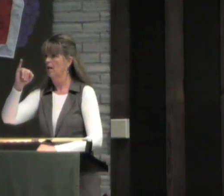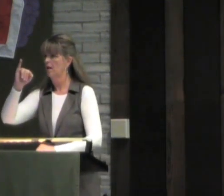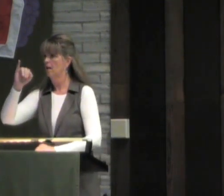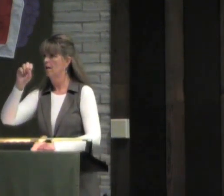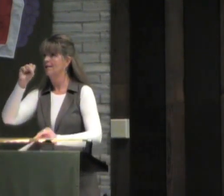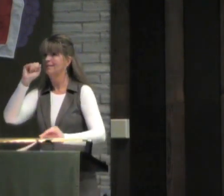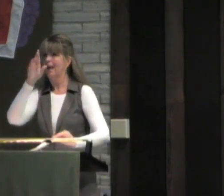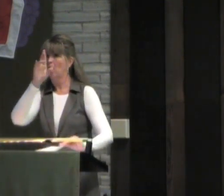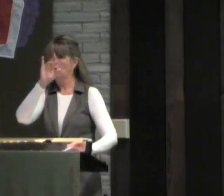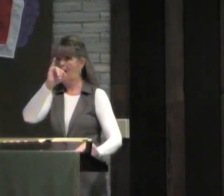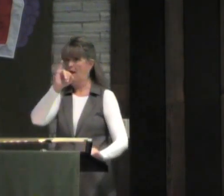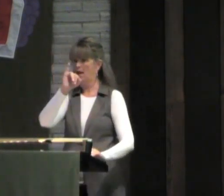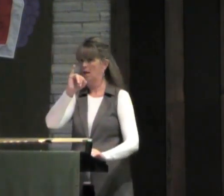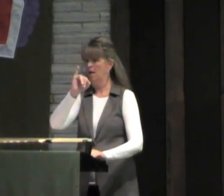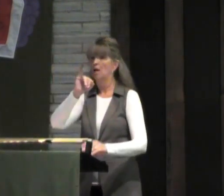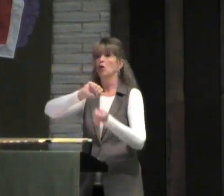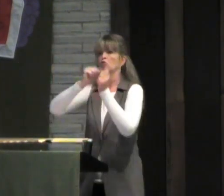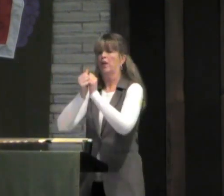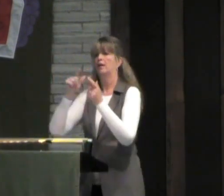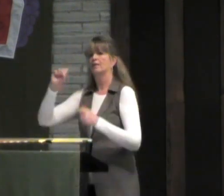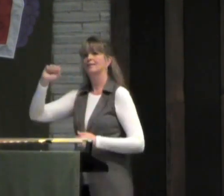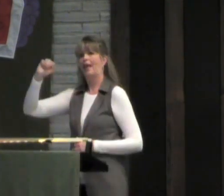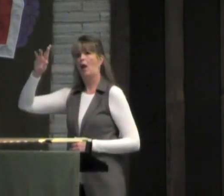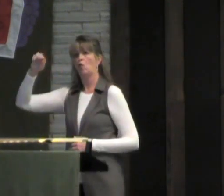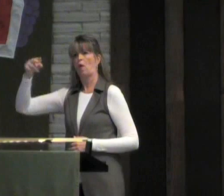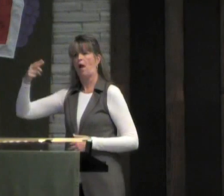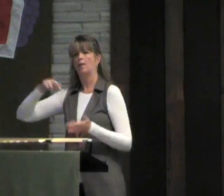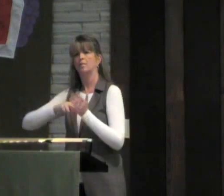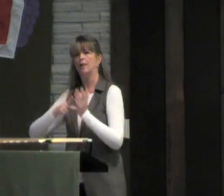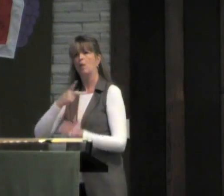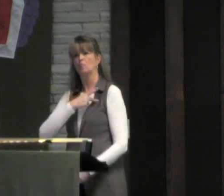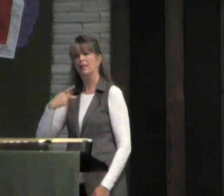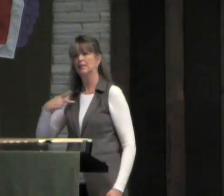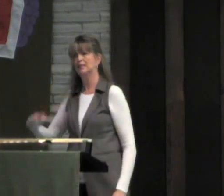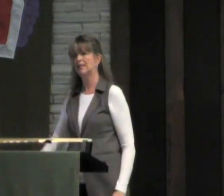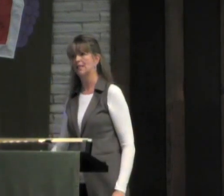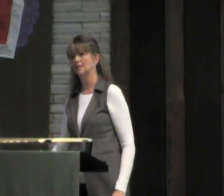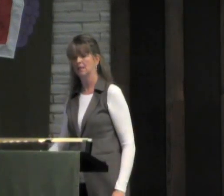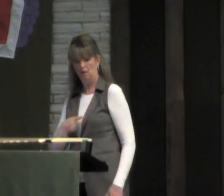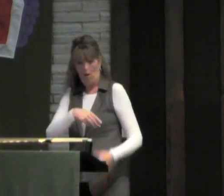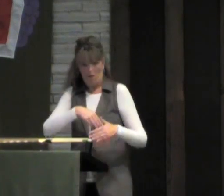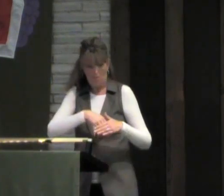her name from, it's S-A-R-I to S-A-R-A-H, Sarah, meaning princess.